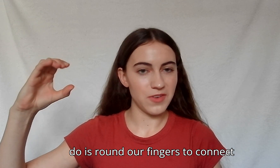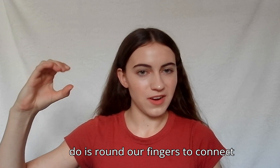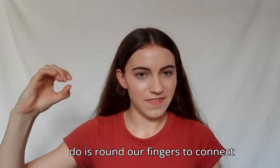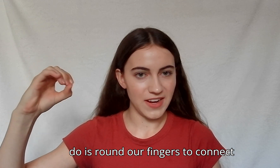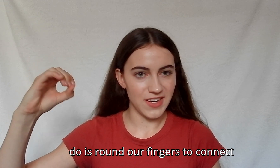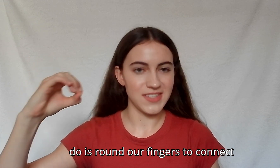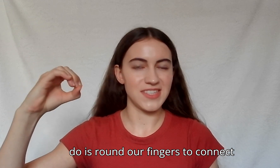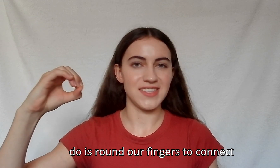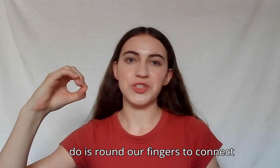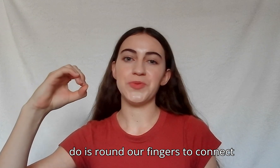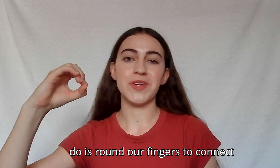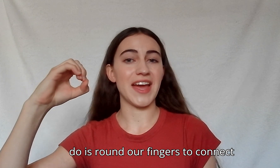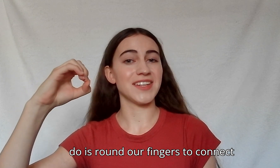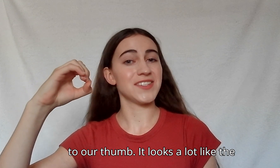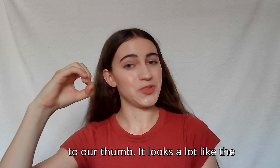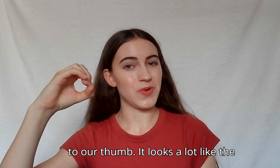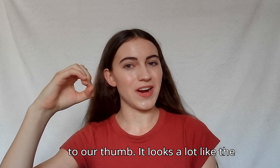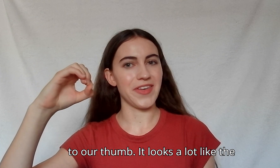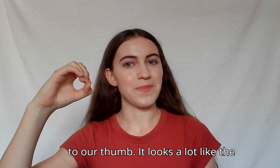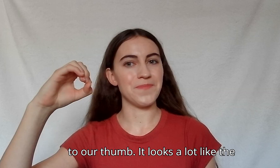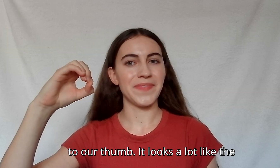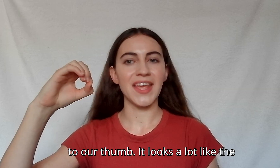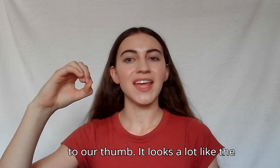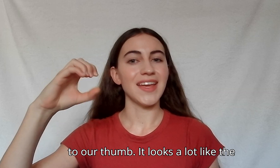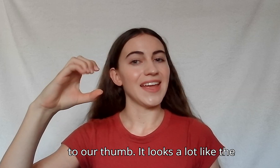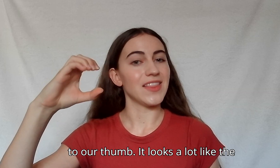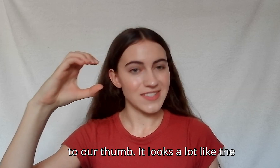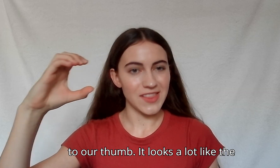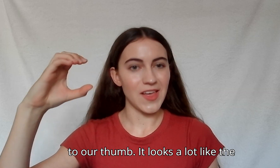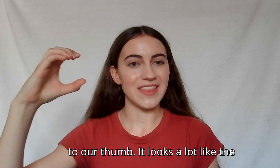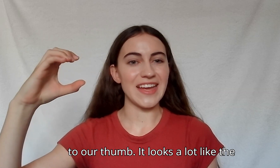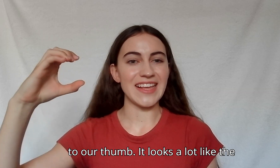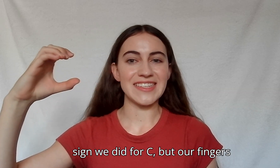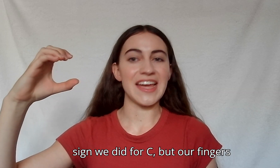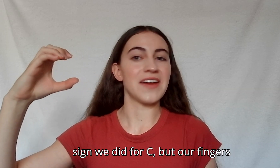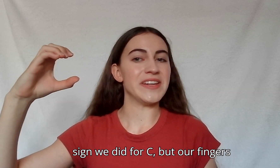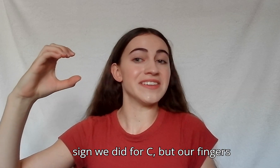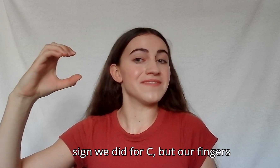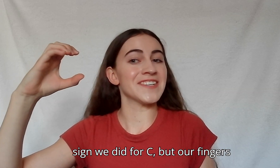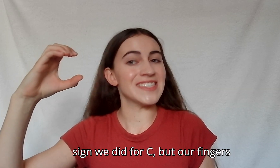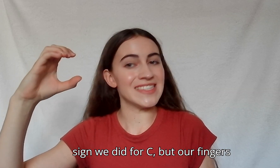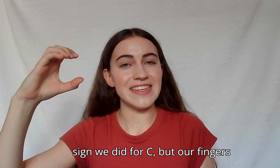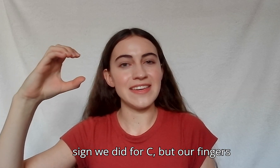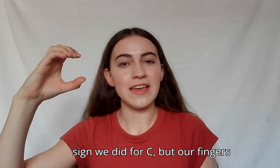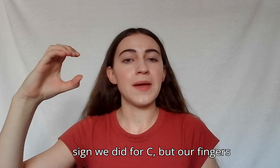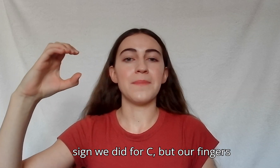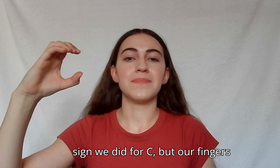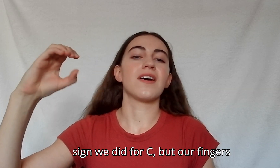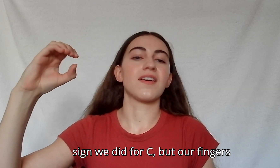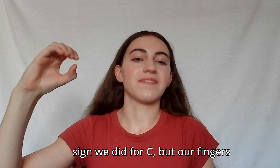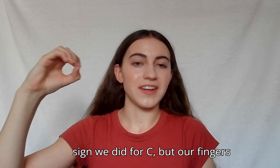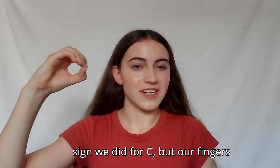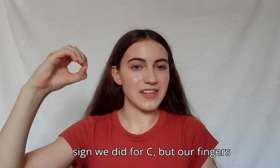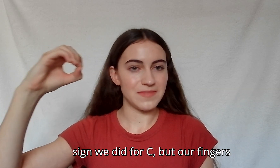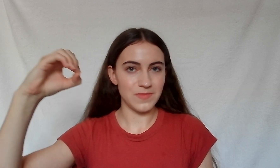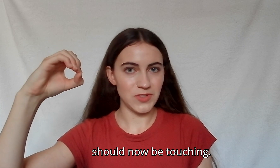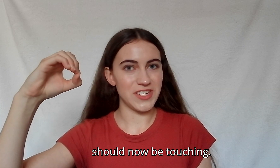our fingers to connect to our thumb. It looks a lot like the sign we did for C, but our fingers should now